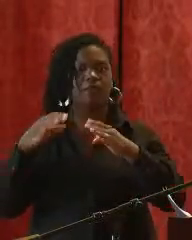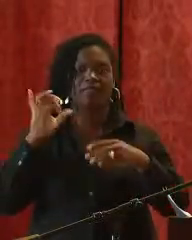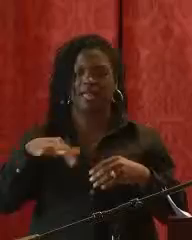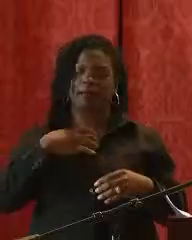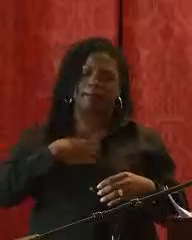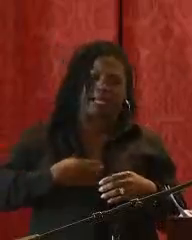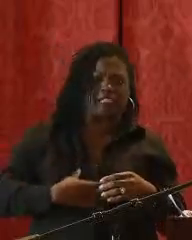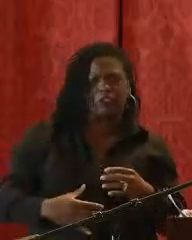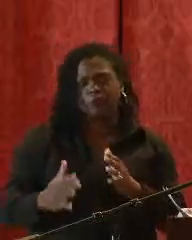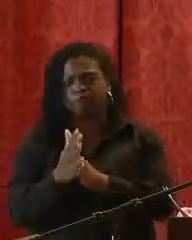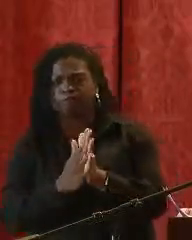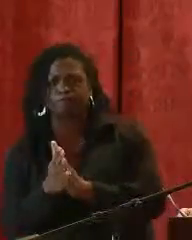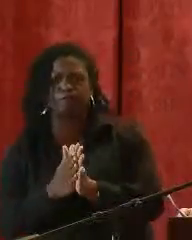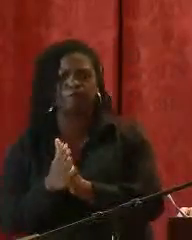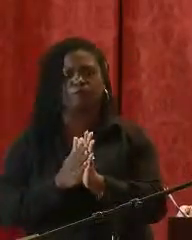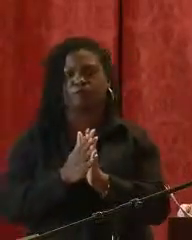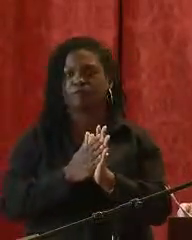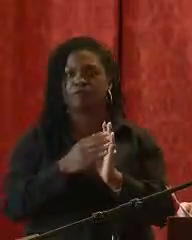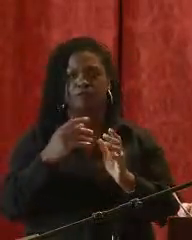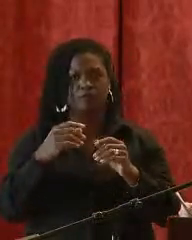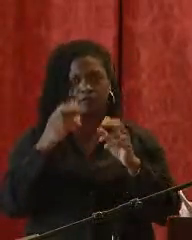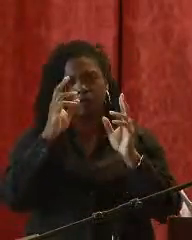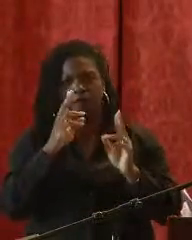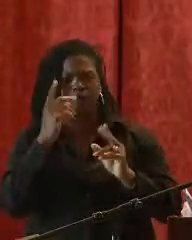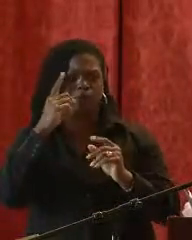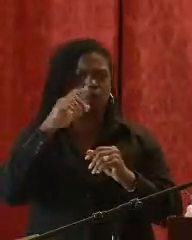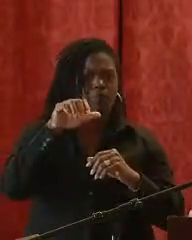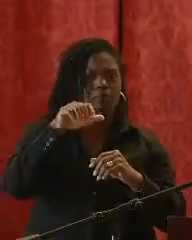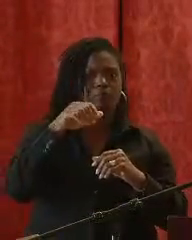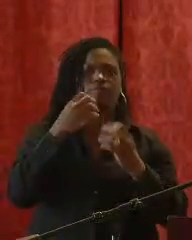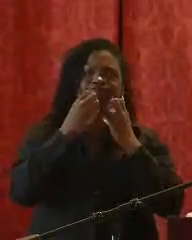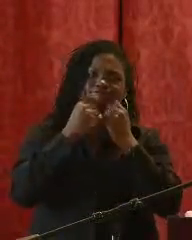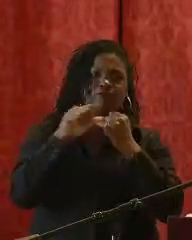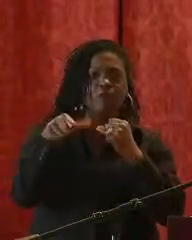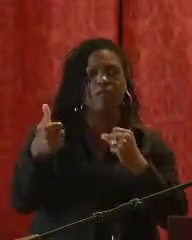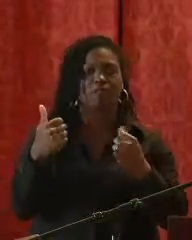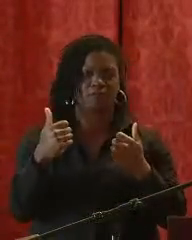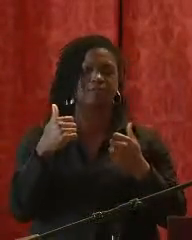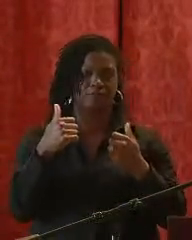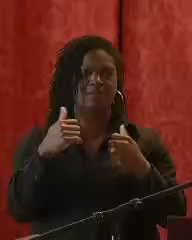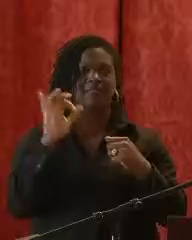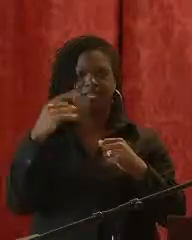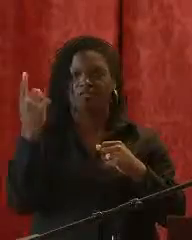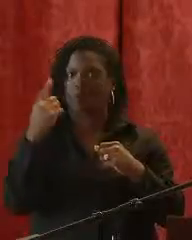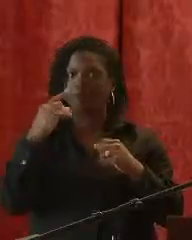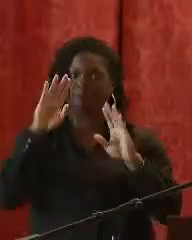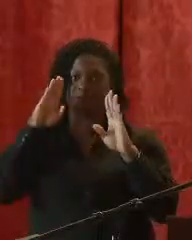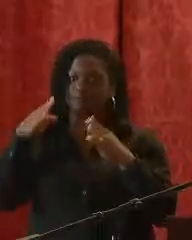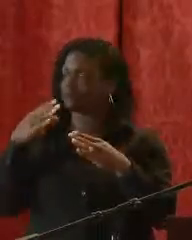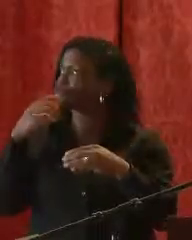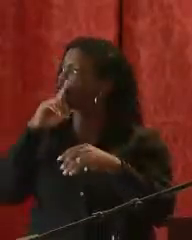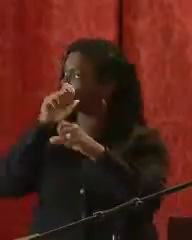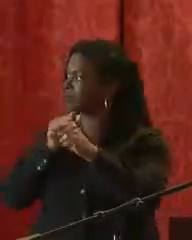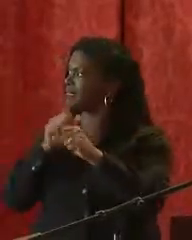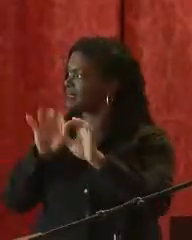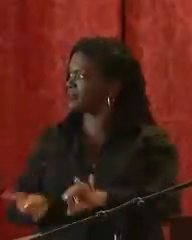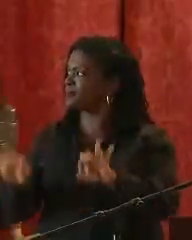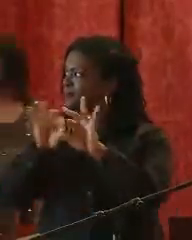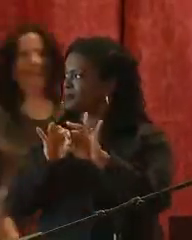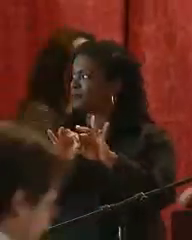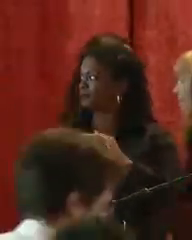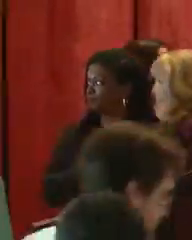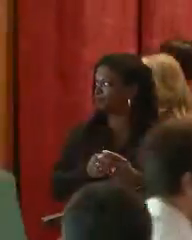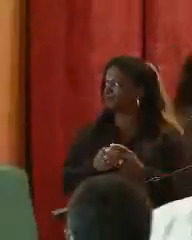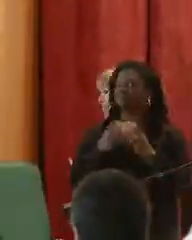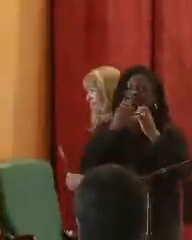humility. Kathleen never makes it about herself. Please welcome our Volunteer of the Year, Mrs. Kathleen Community.